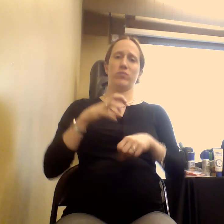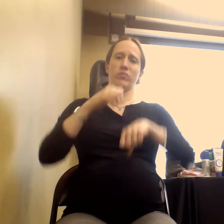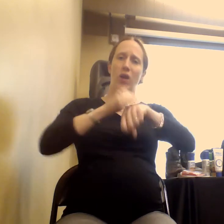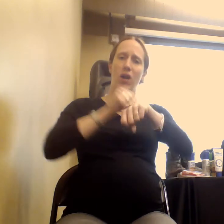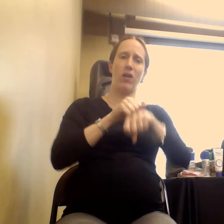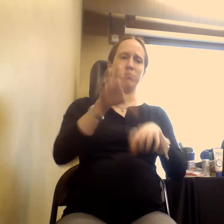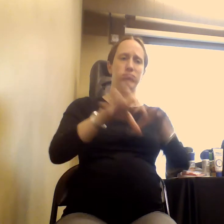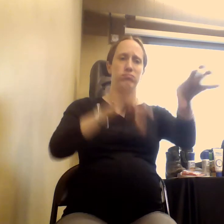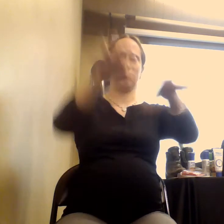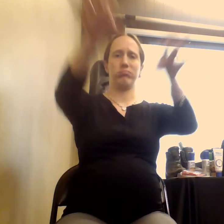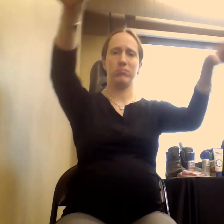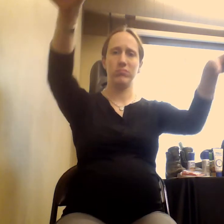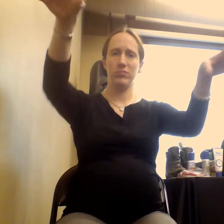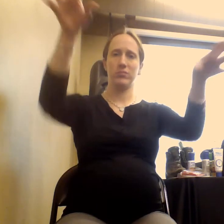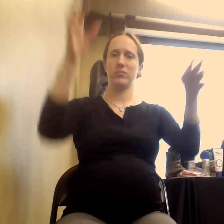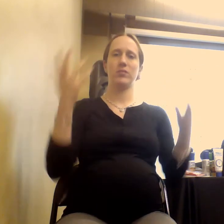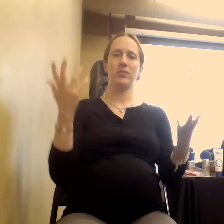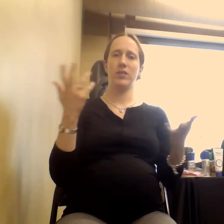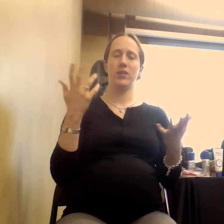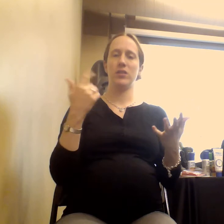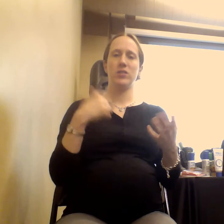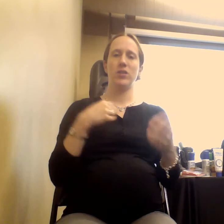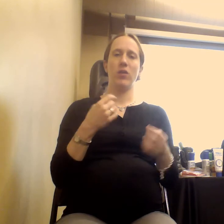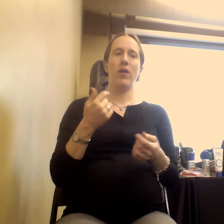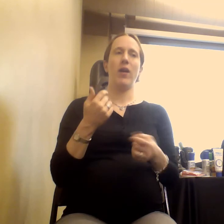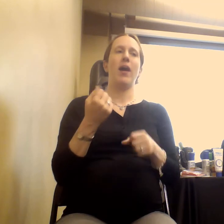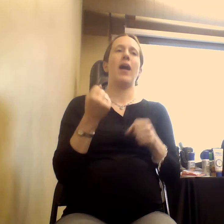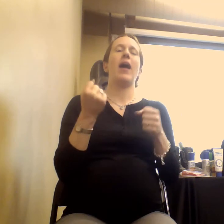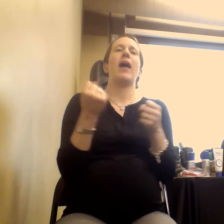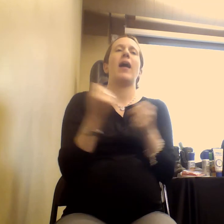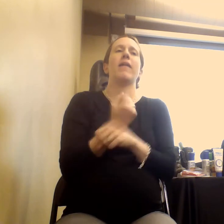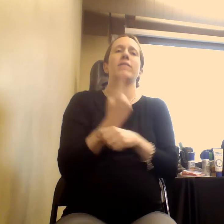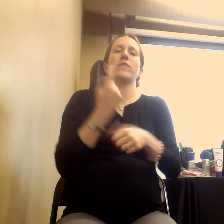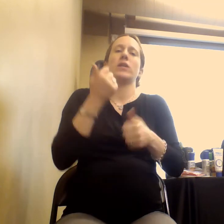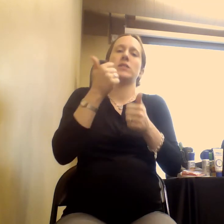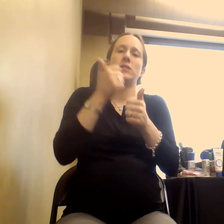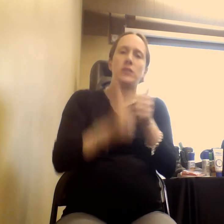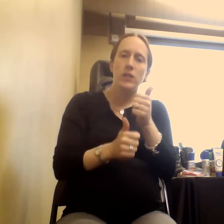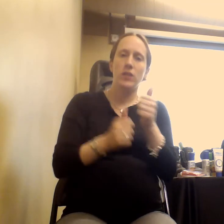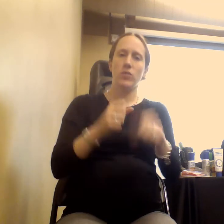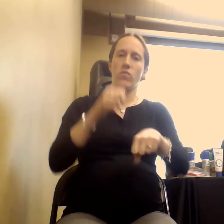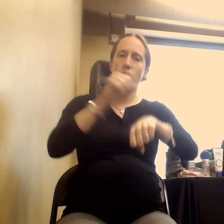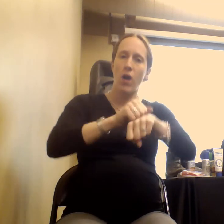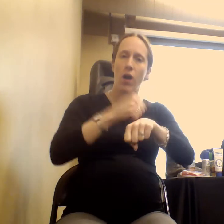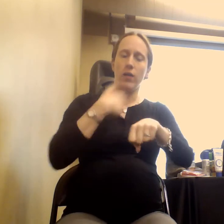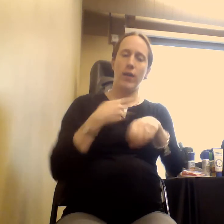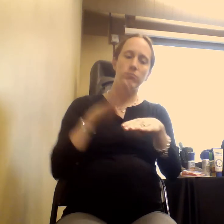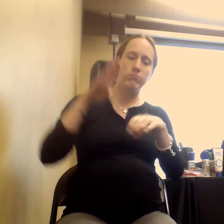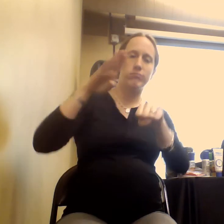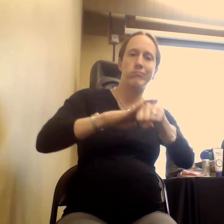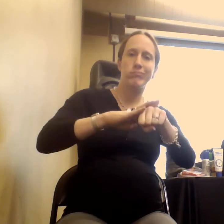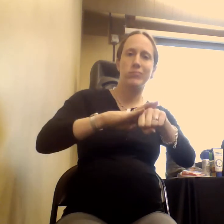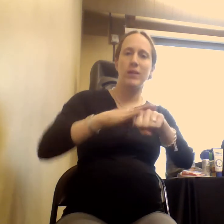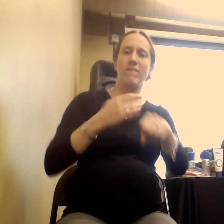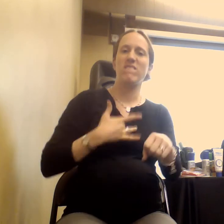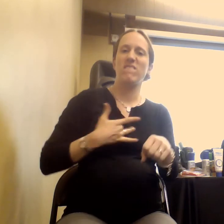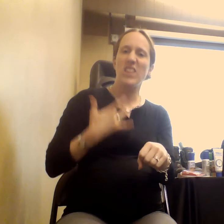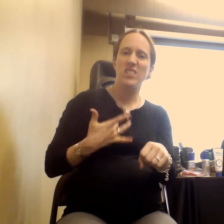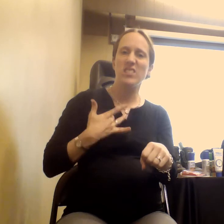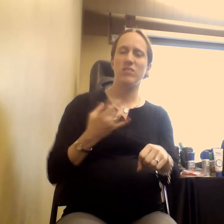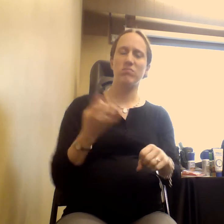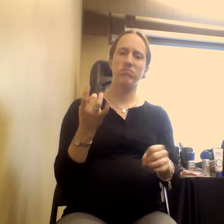extremely soft sole. So I felt every rock protruding out from under it, and I can't tell you how much I was telling